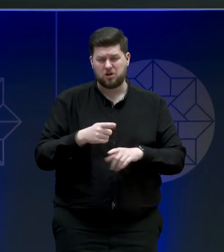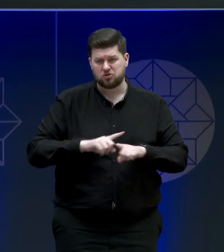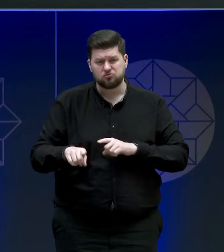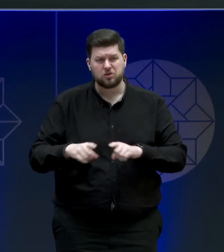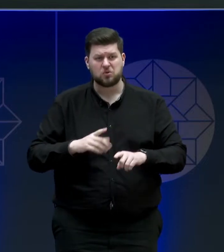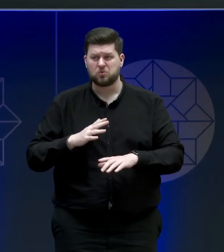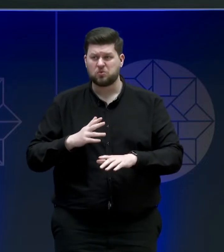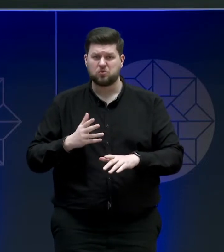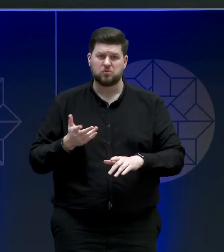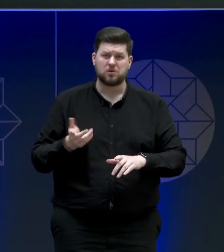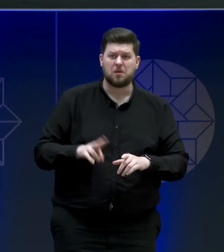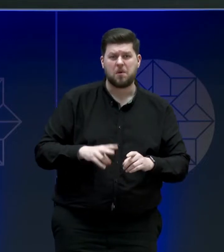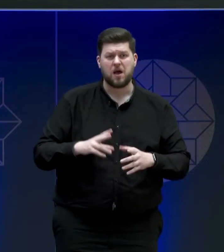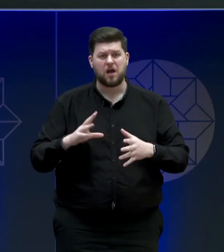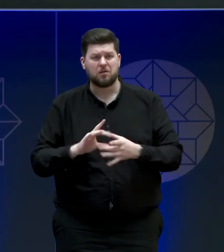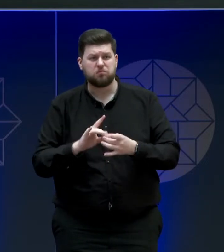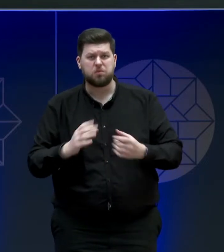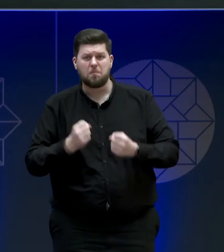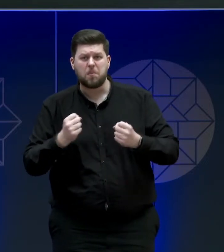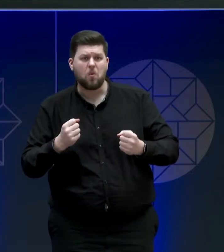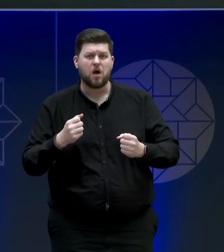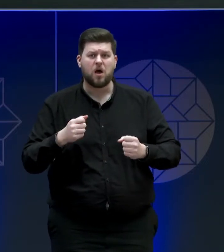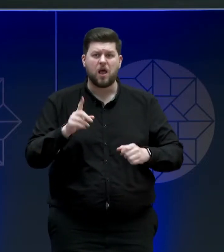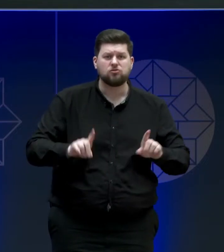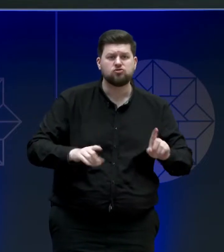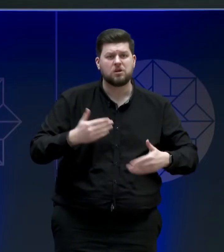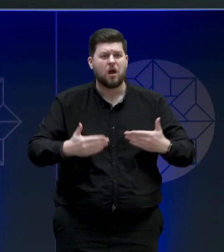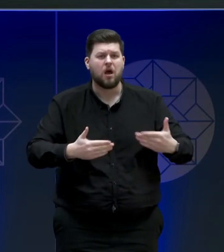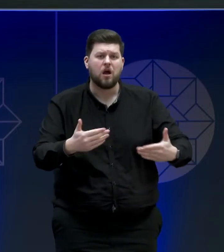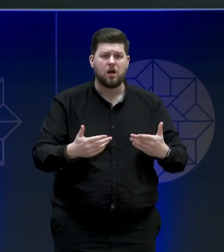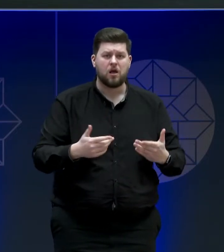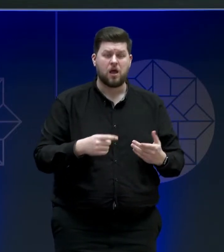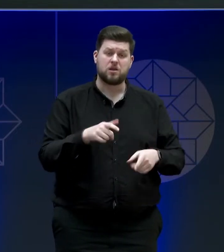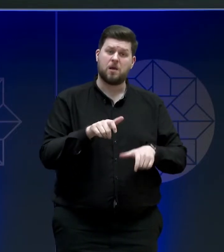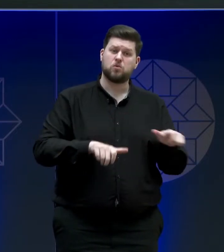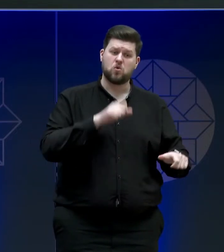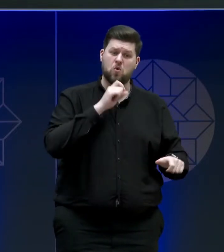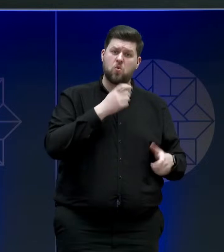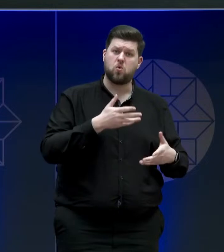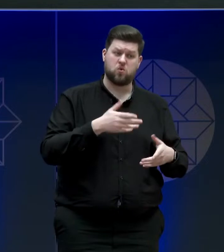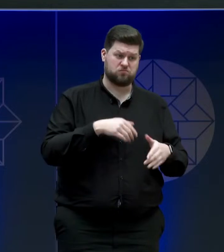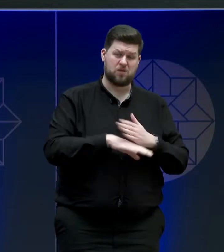Scottish Government will be providing to ensure that pupils not in school aren't going to miss out